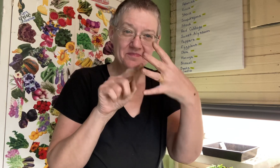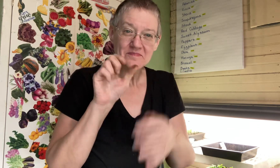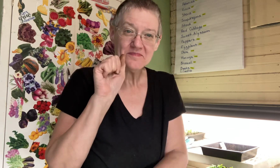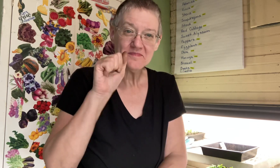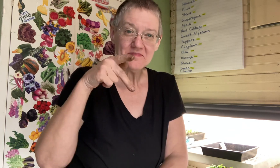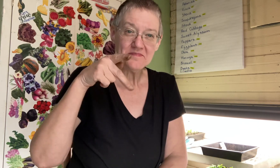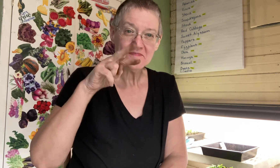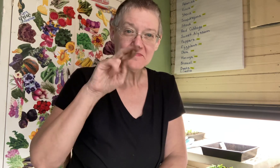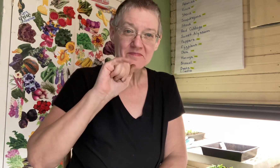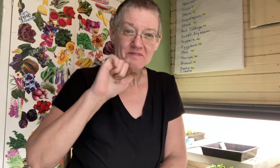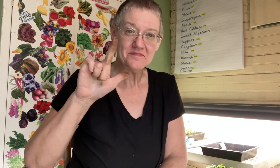mid-April,